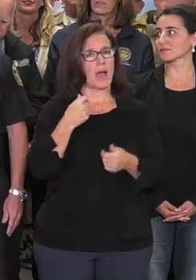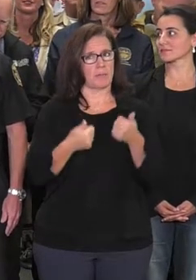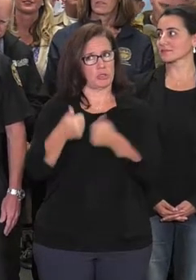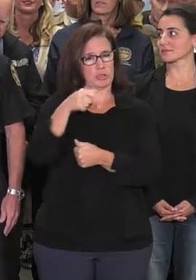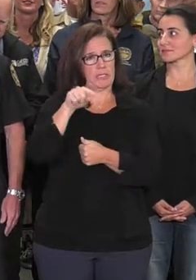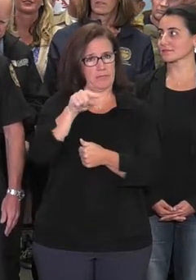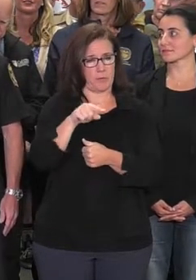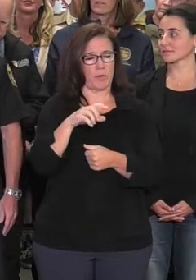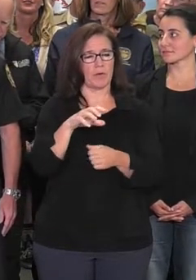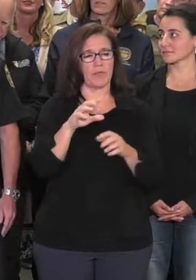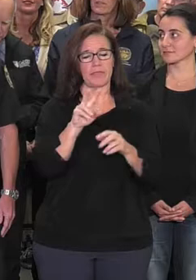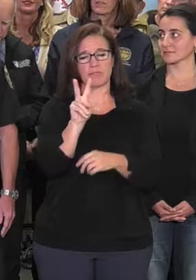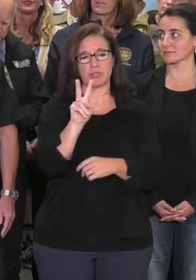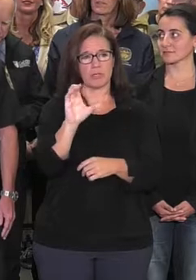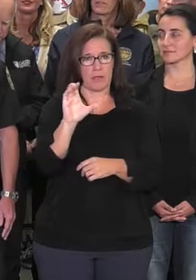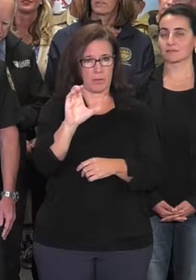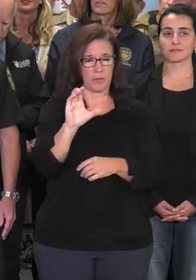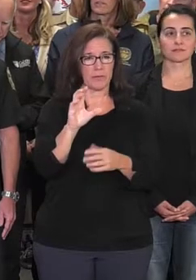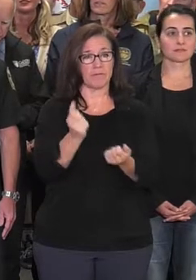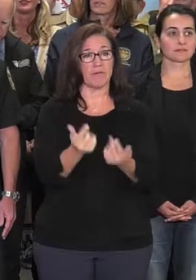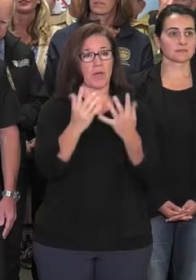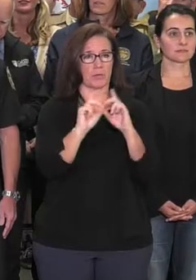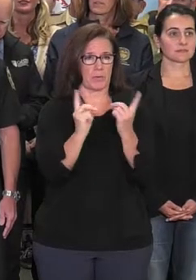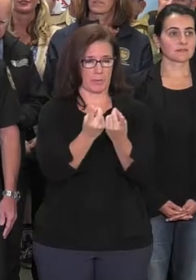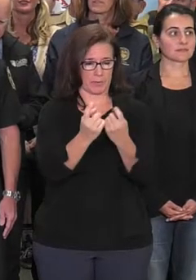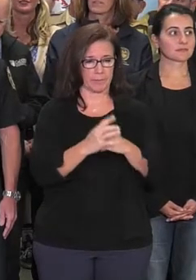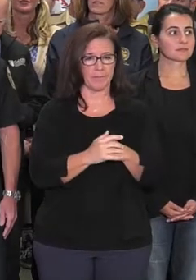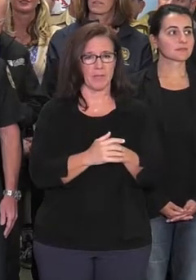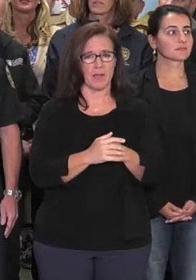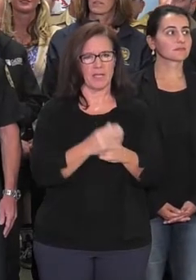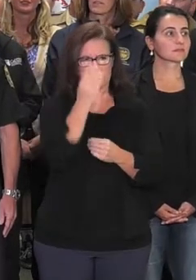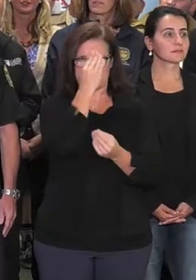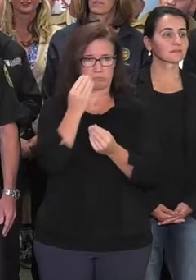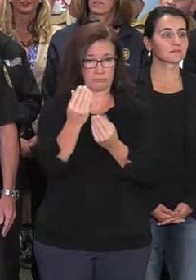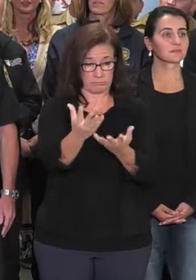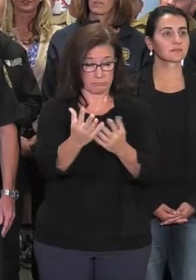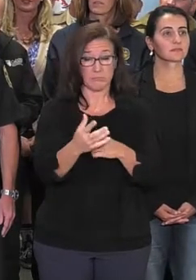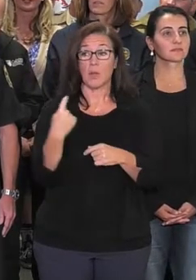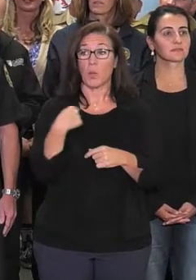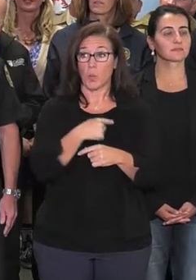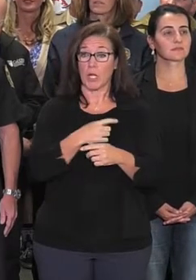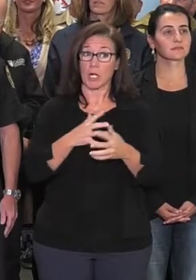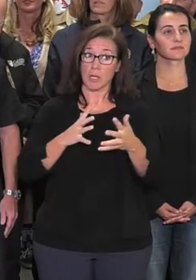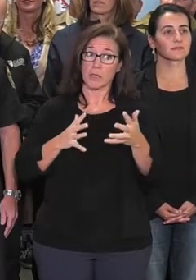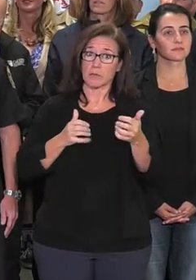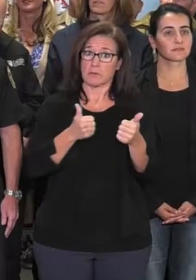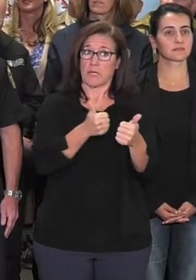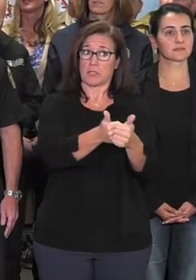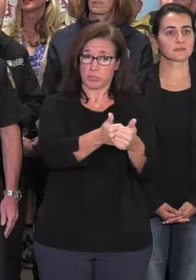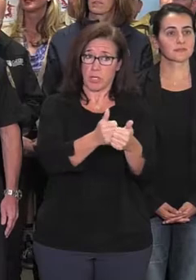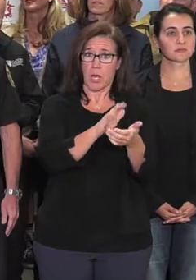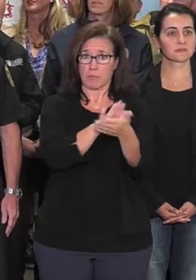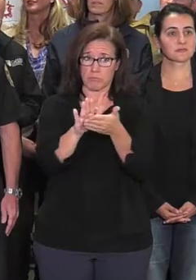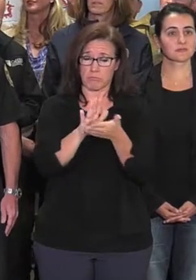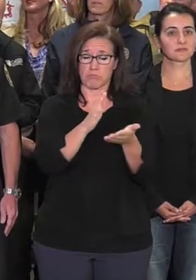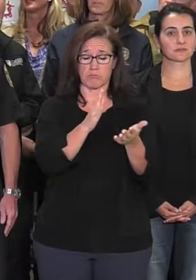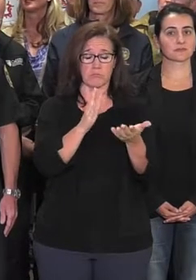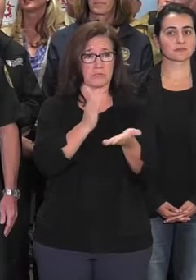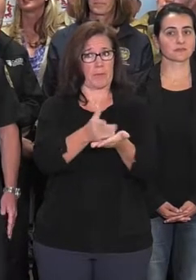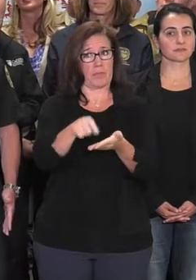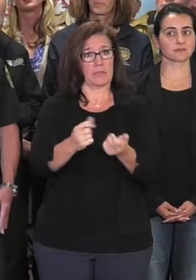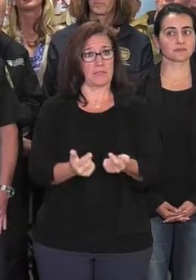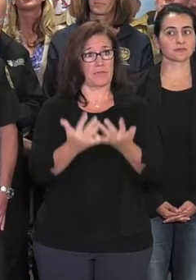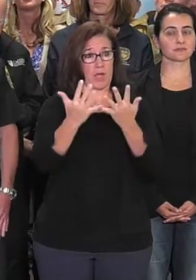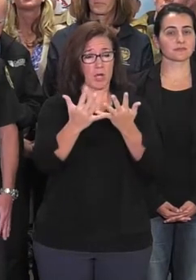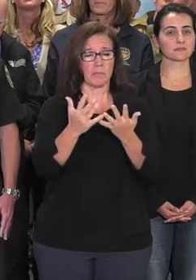message, even though we are increasingly gaining on the containment of this fire, it continues to grow, especially to the north, and my one message